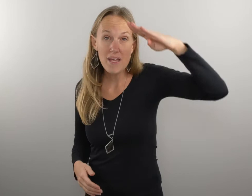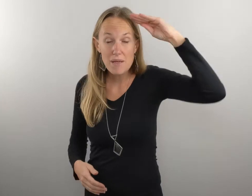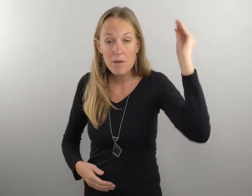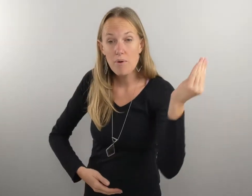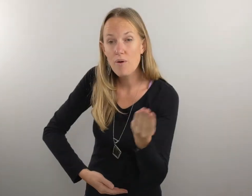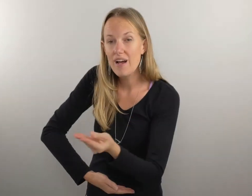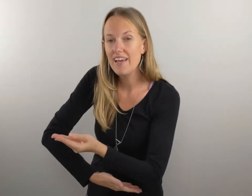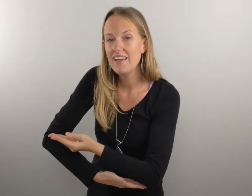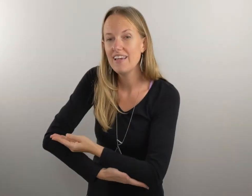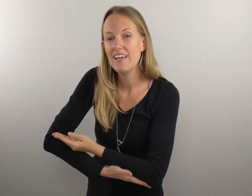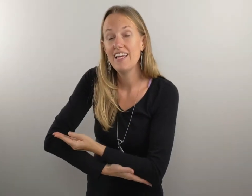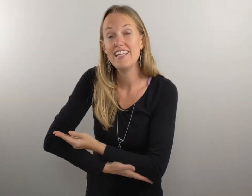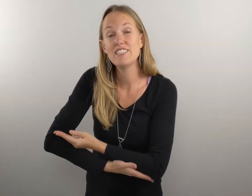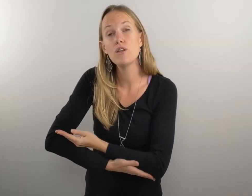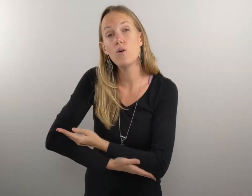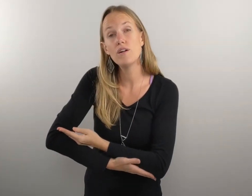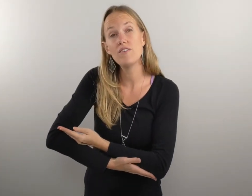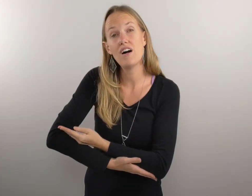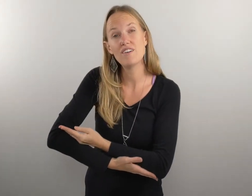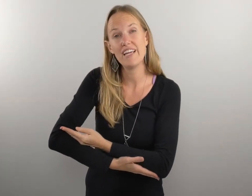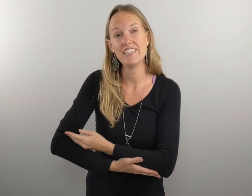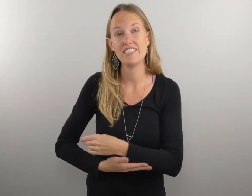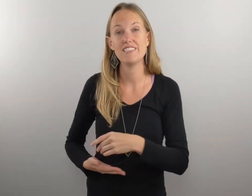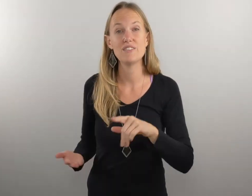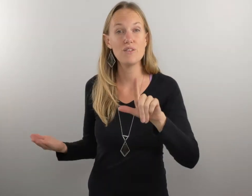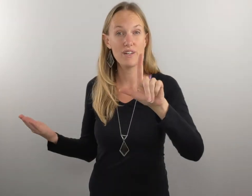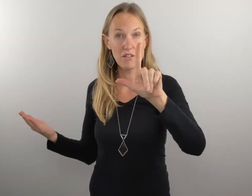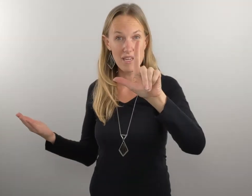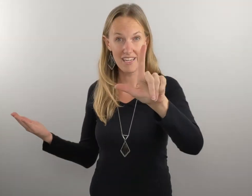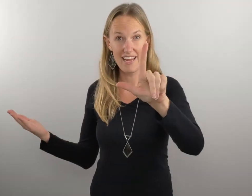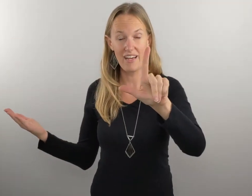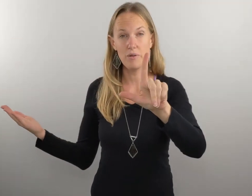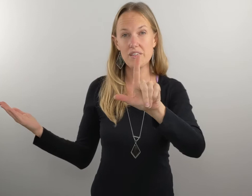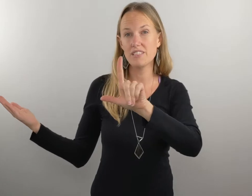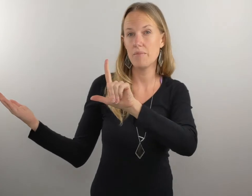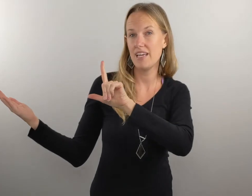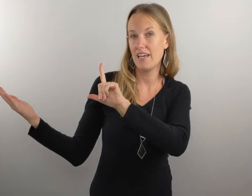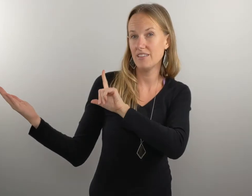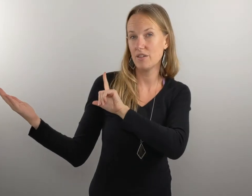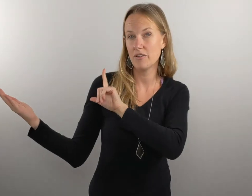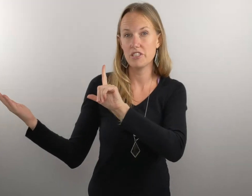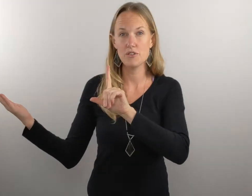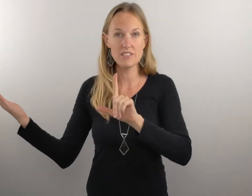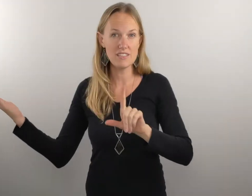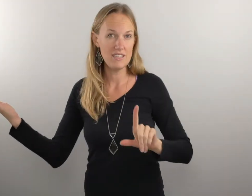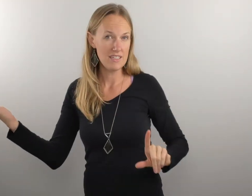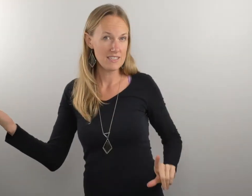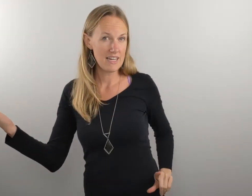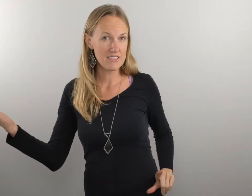baby boy is Lord of all creation. So Lord, you're making an L with your dominant hand, going from your shoulder down to your